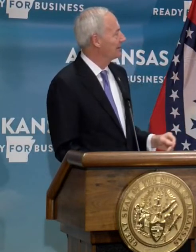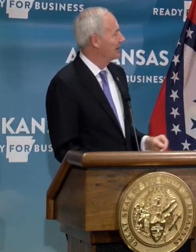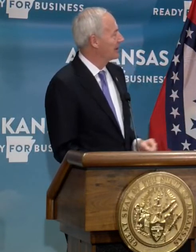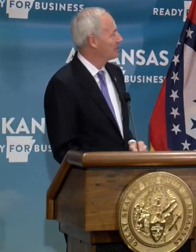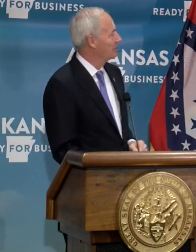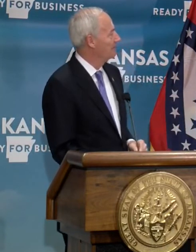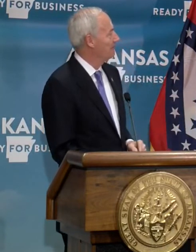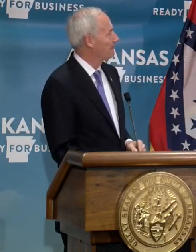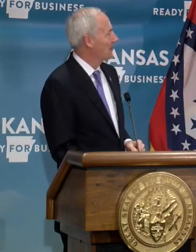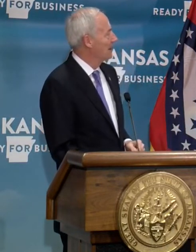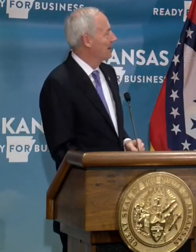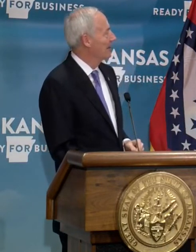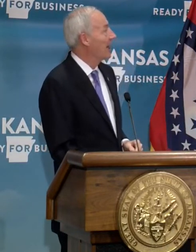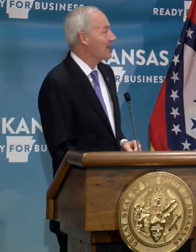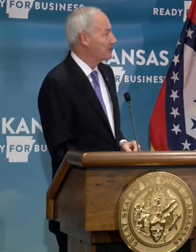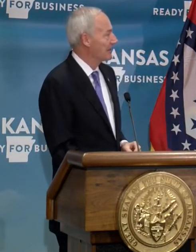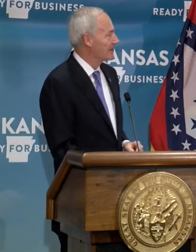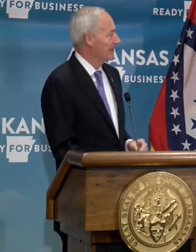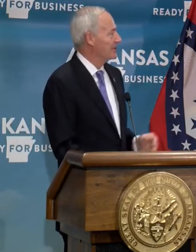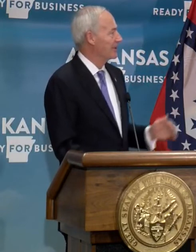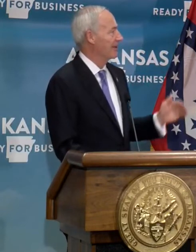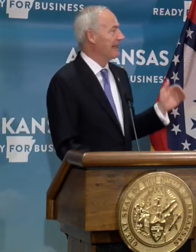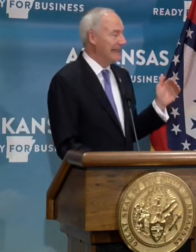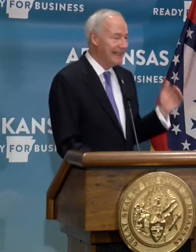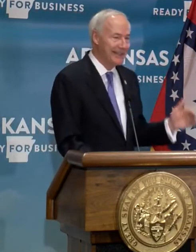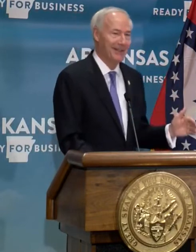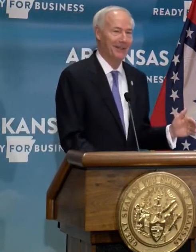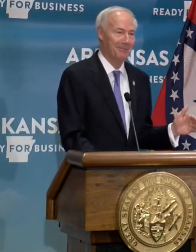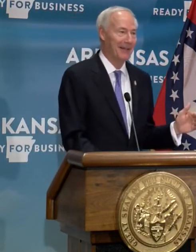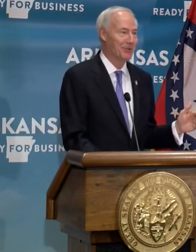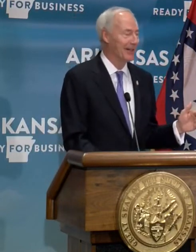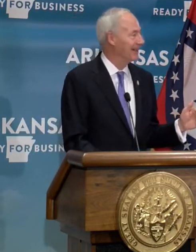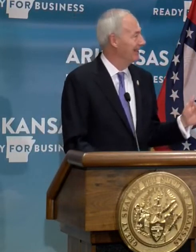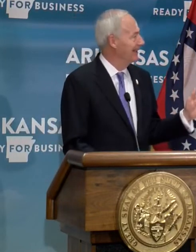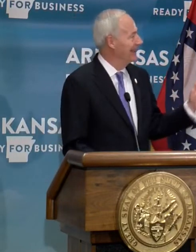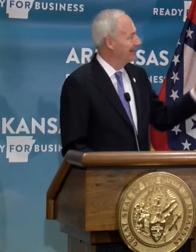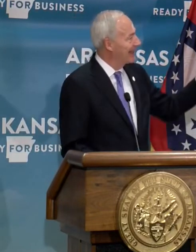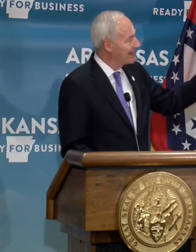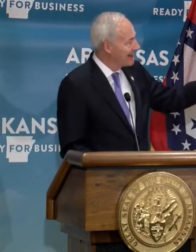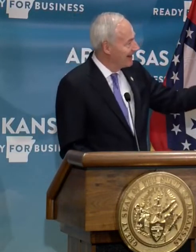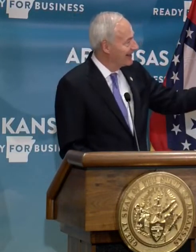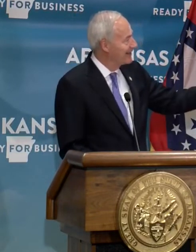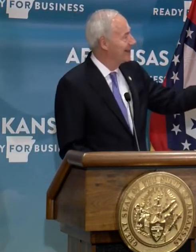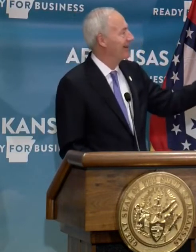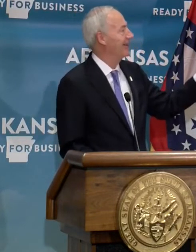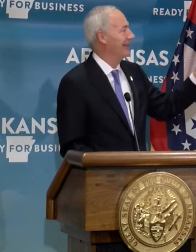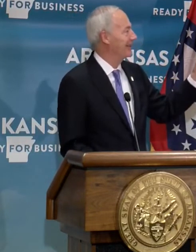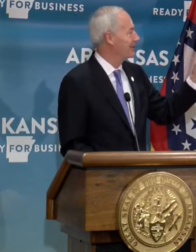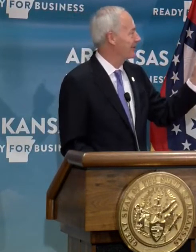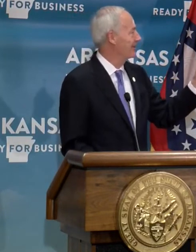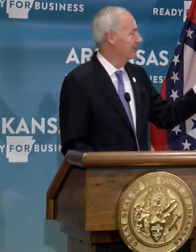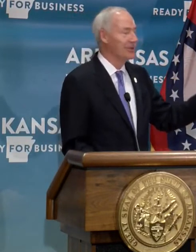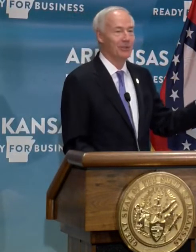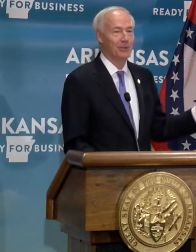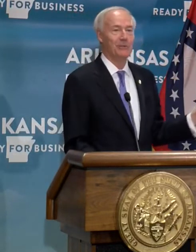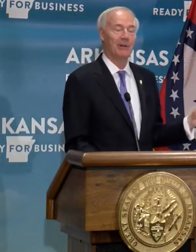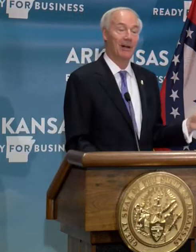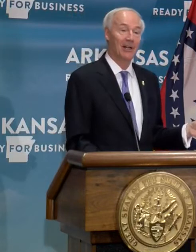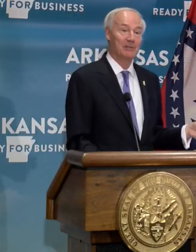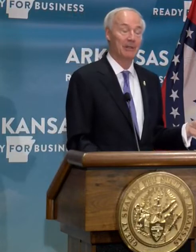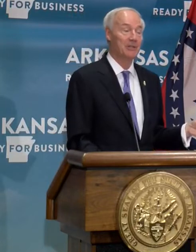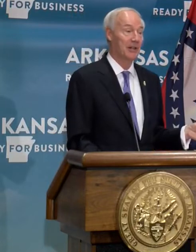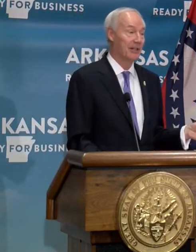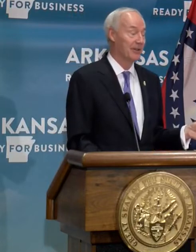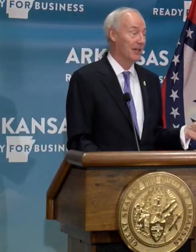then you'll see on the next one, the hospitalization, key metric And that decline there is good news